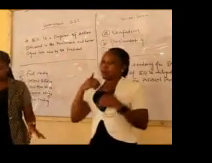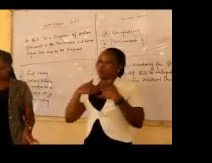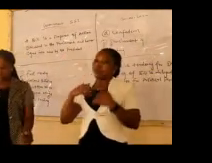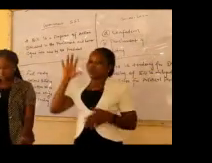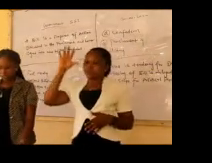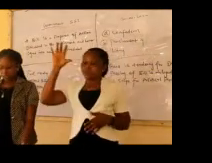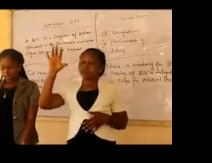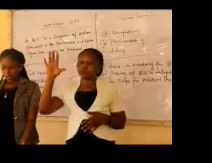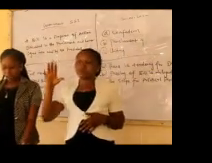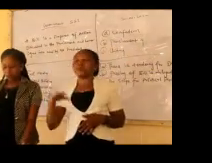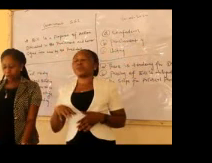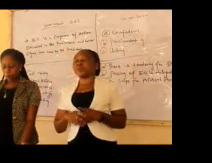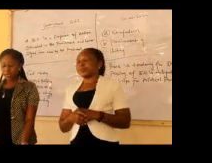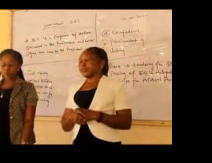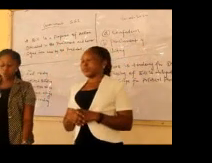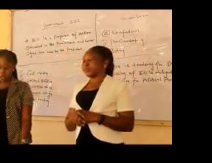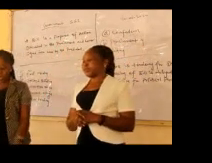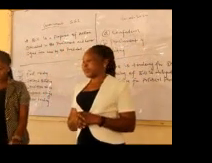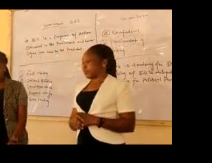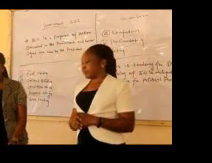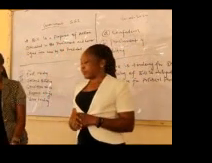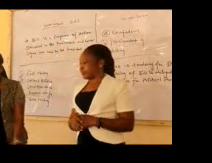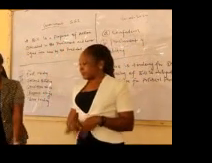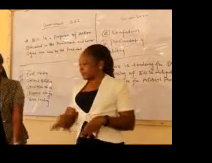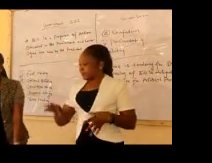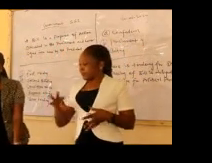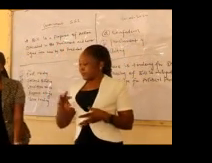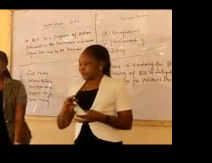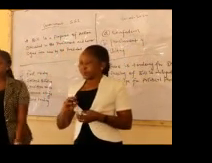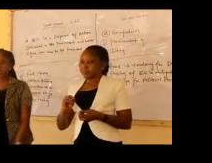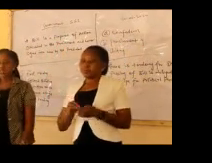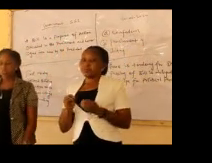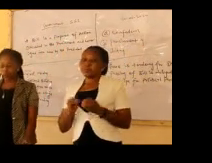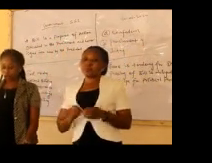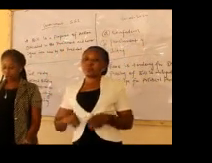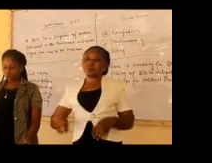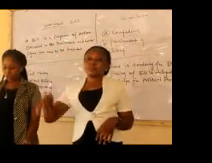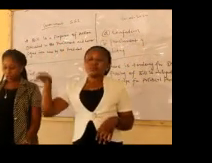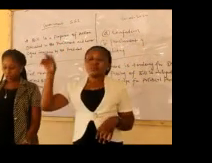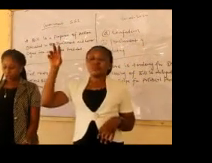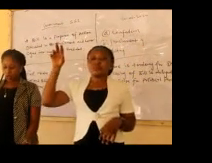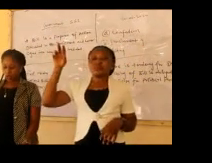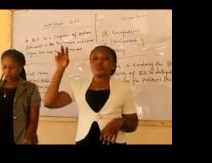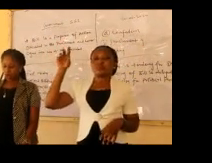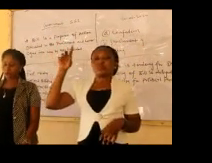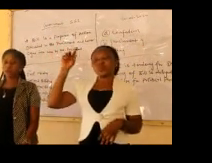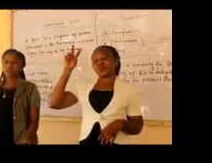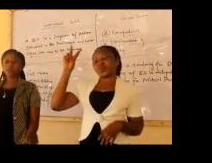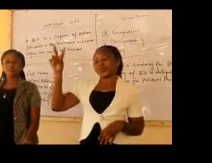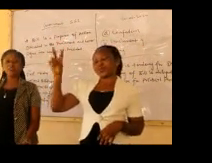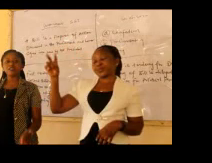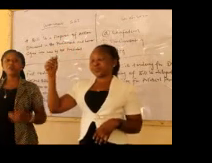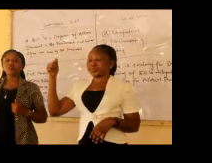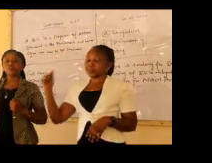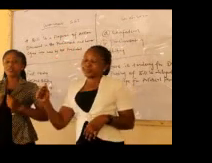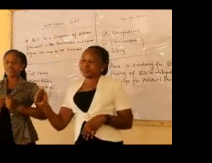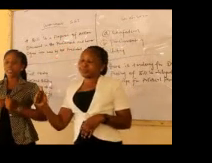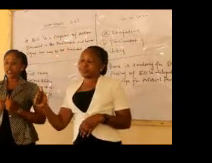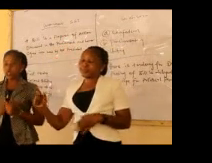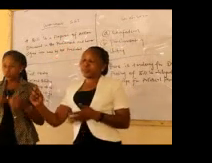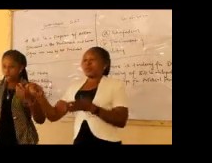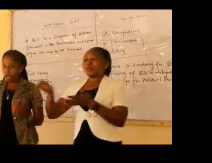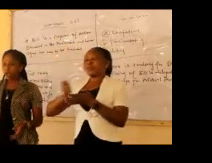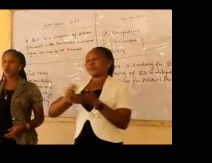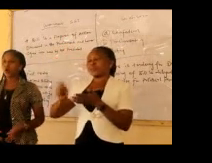write. Then number 2A accounts for the adoption of a federal system of government